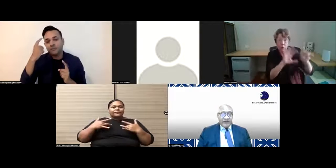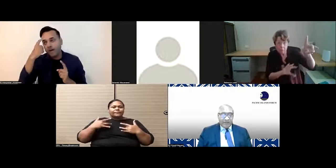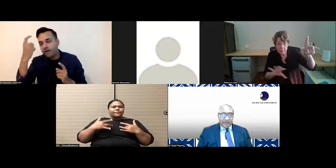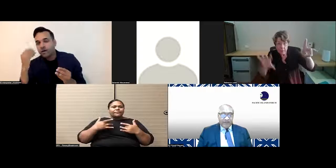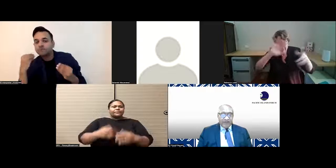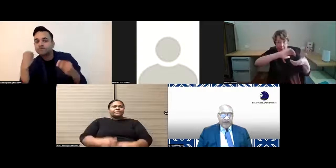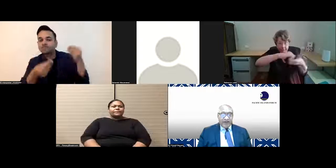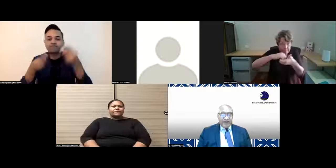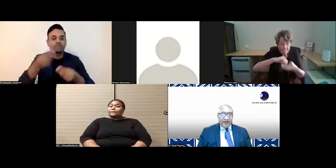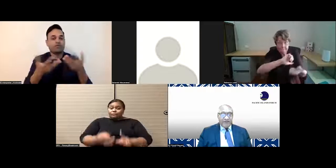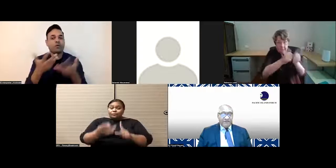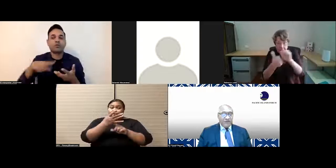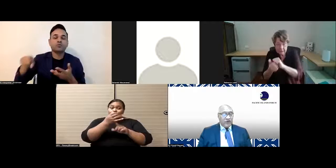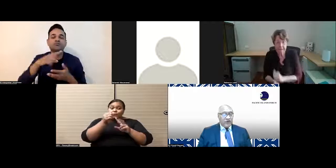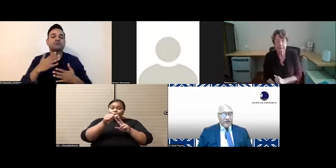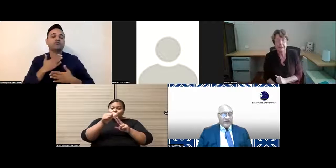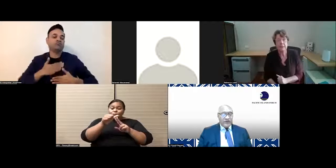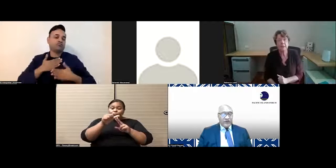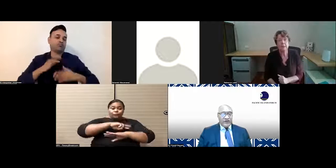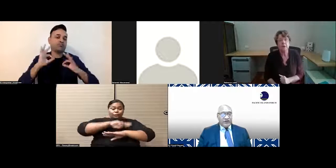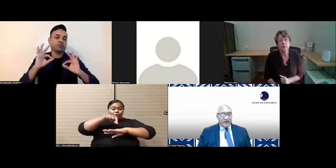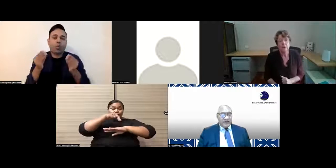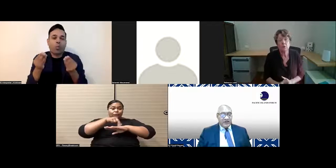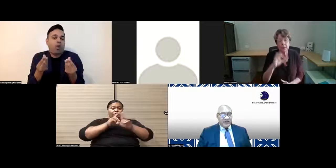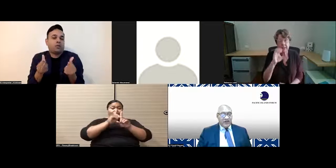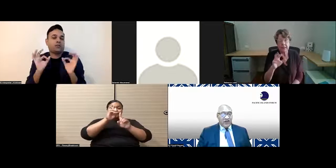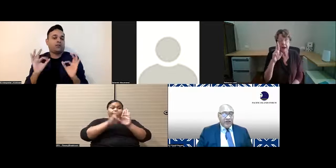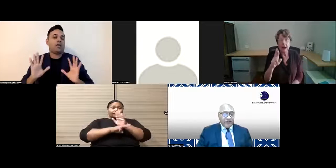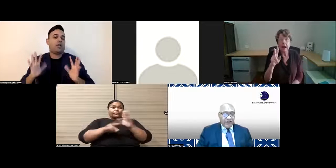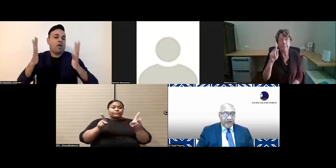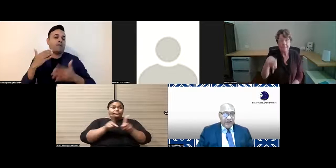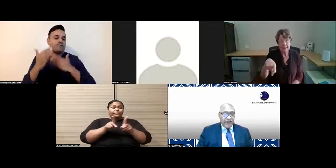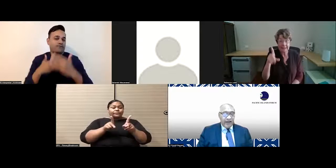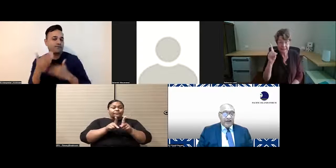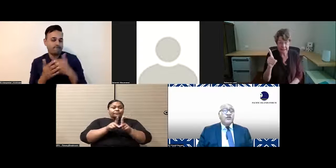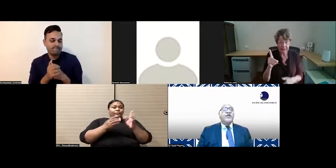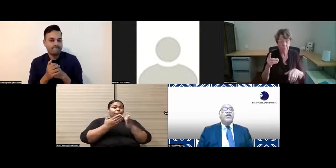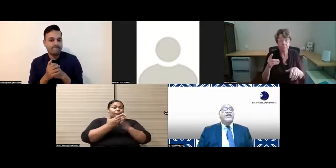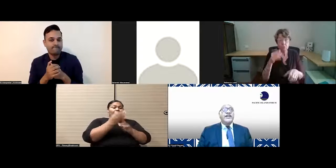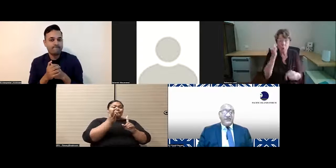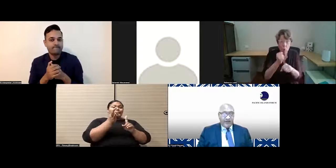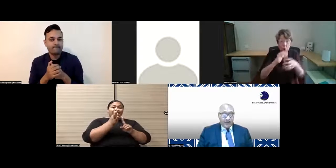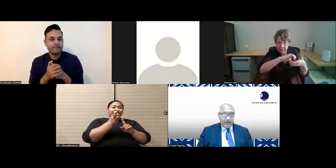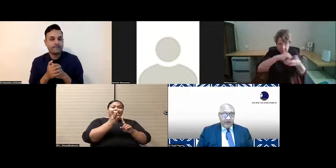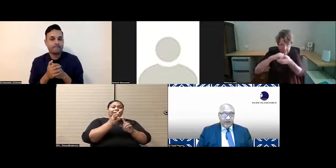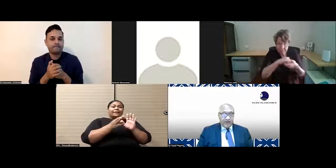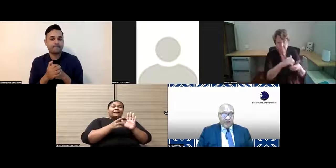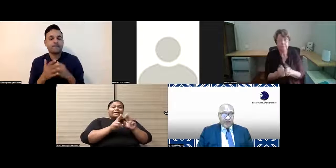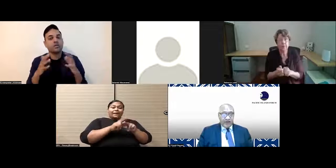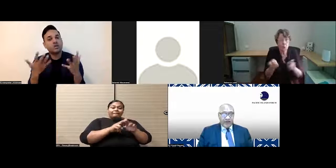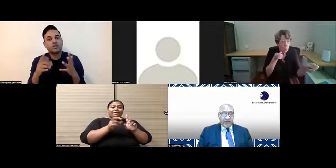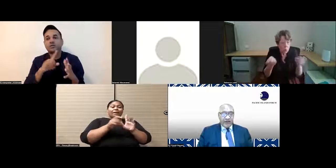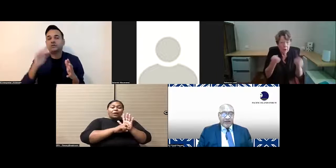through the PFRPD to continue to work collaboratively and to coordinate